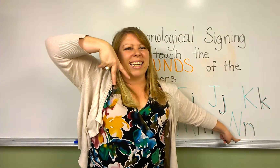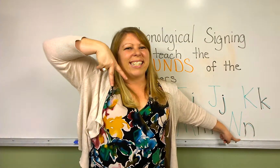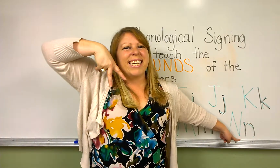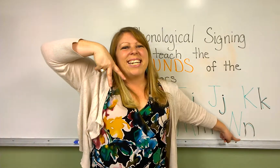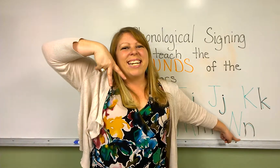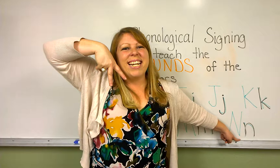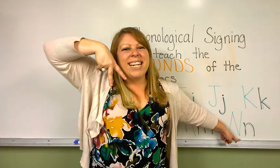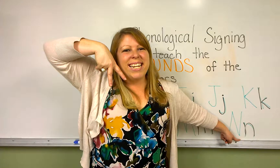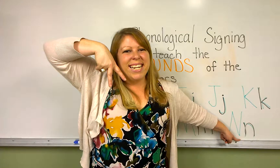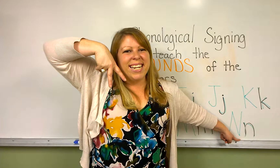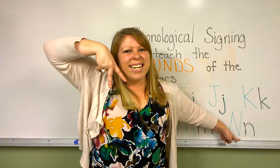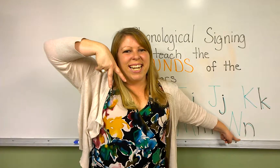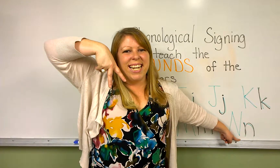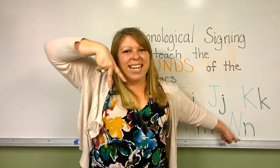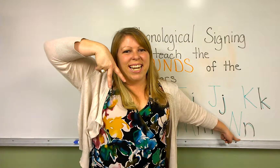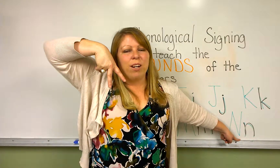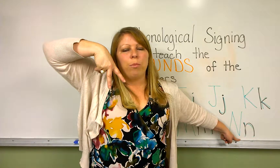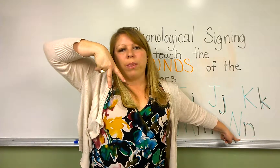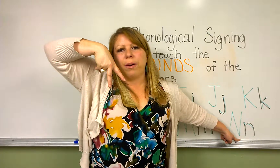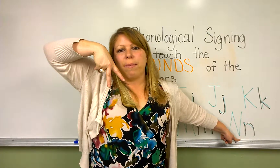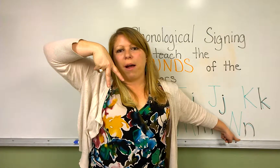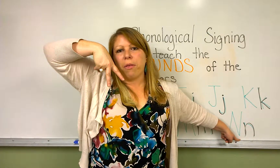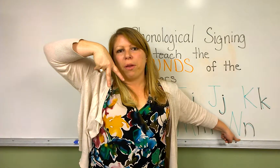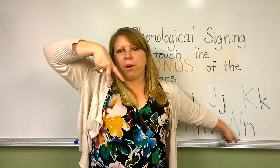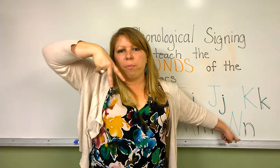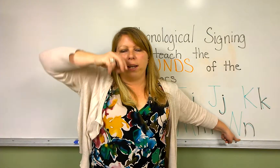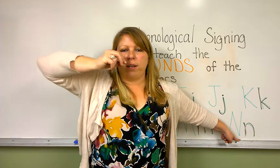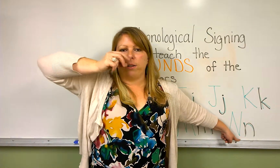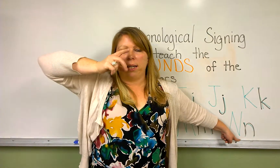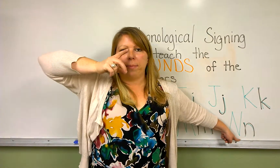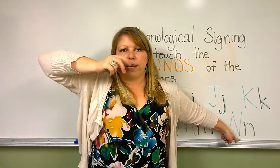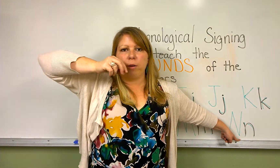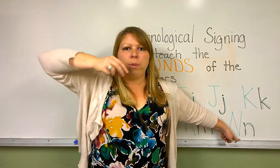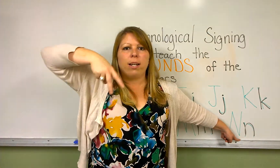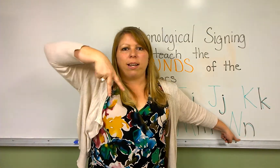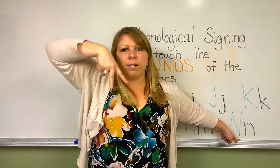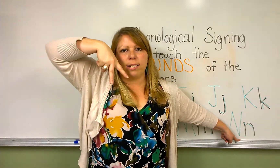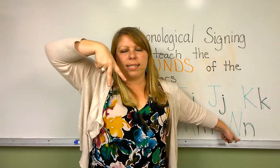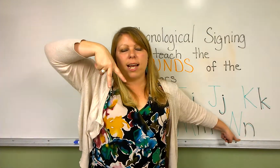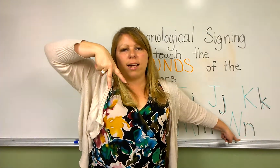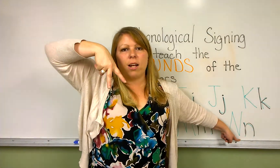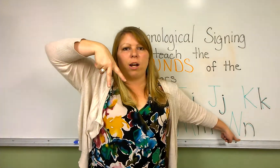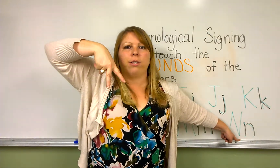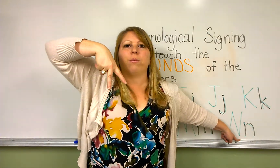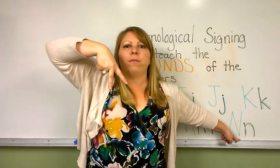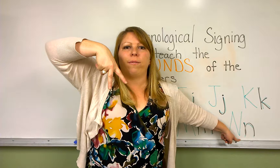is N. With your mouth open, your lips open, and your tongue on the roof of your